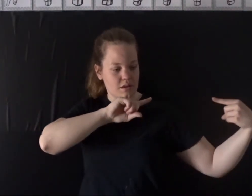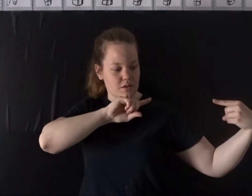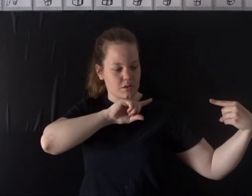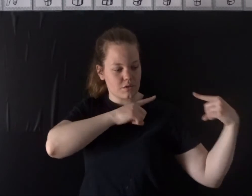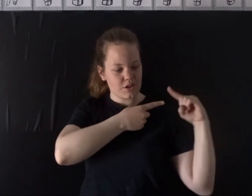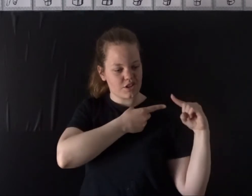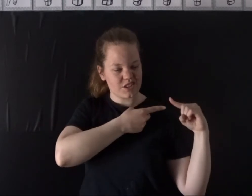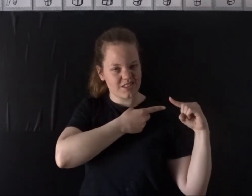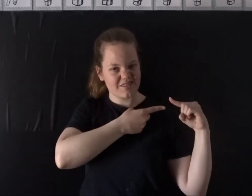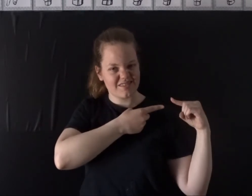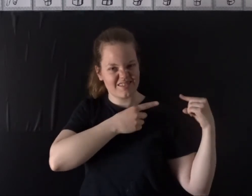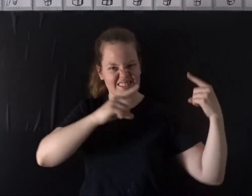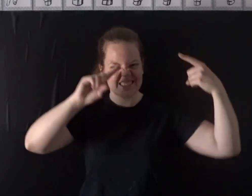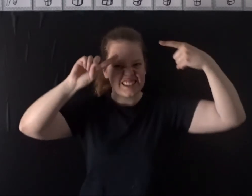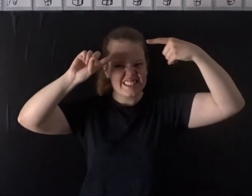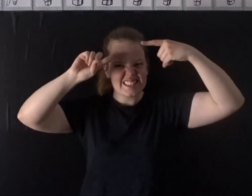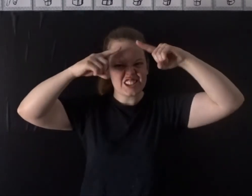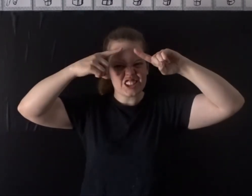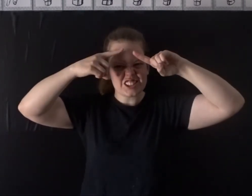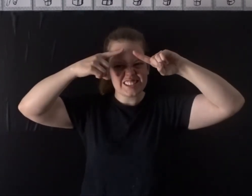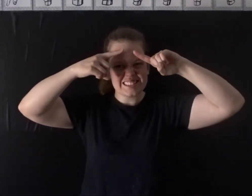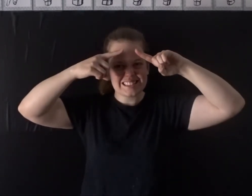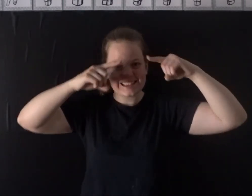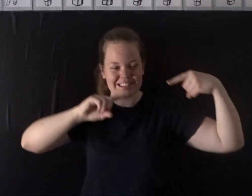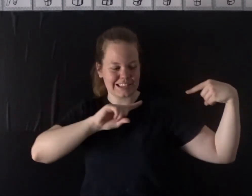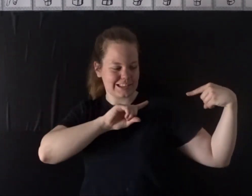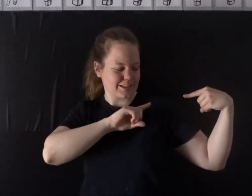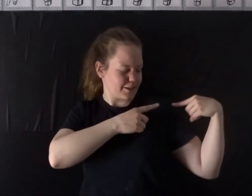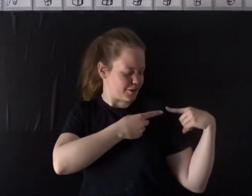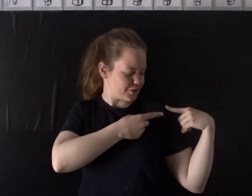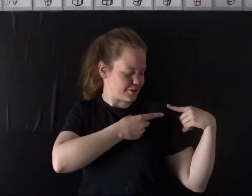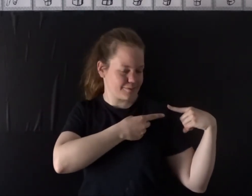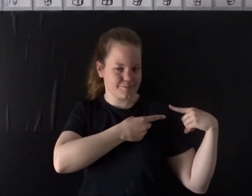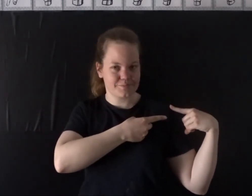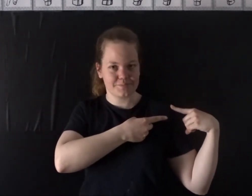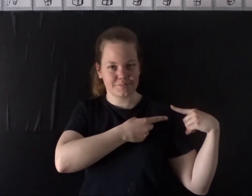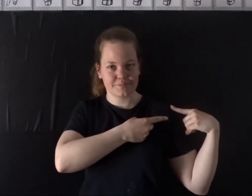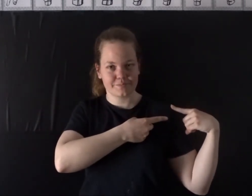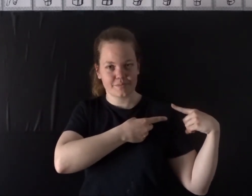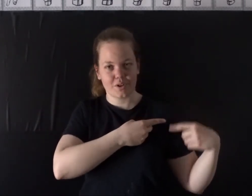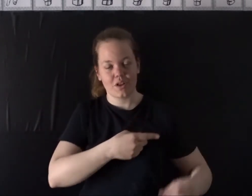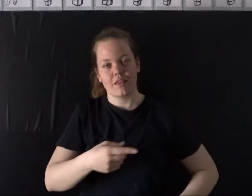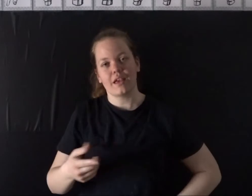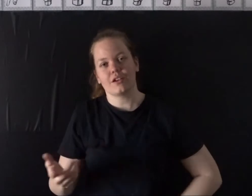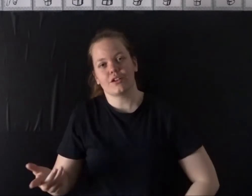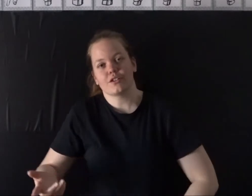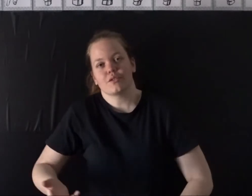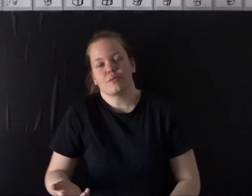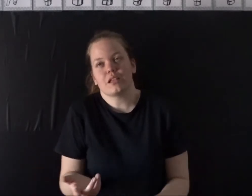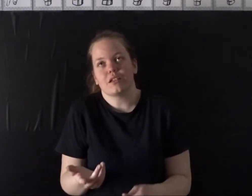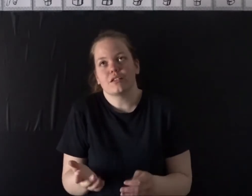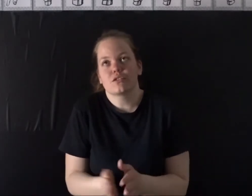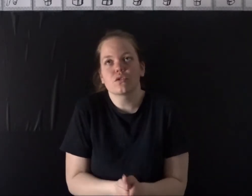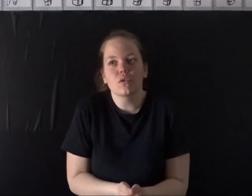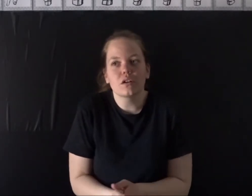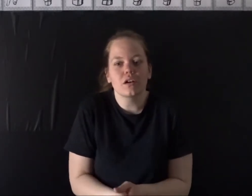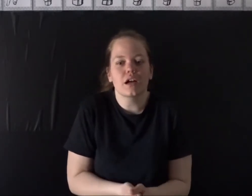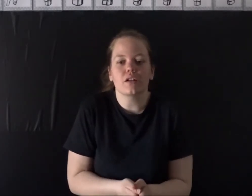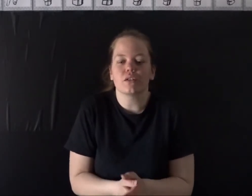So hurts. Hurt. Hurt. That could also mean sore. I know there are